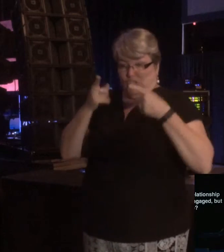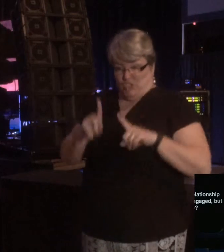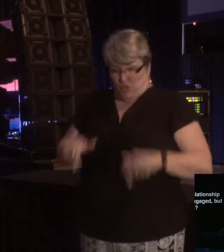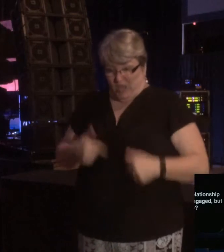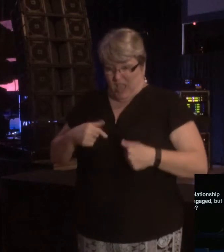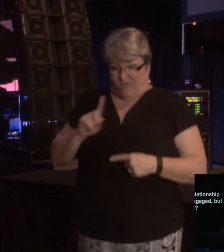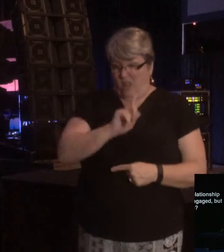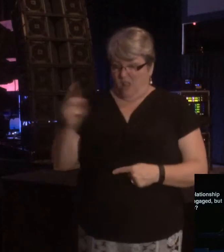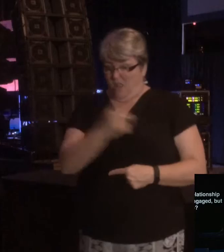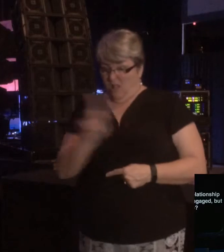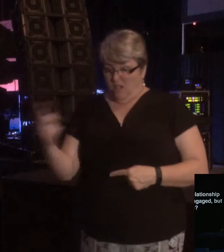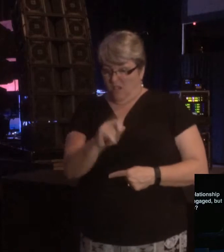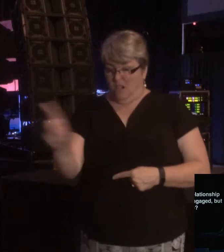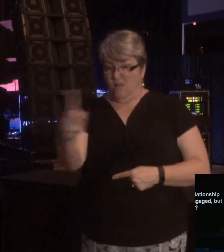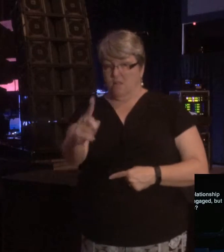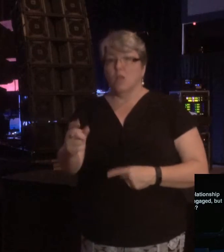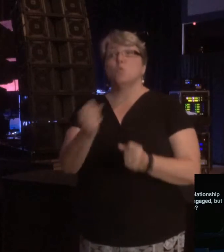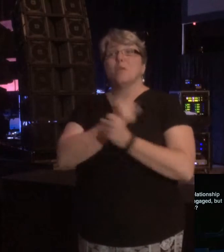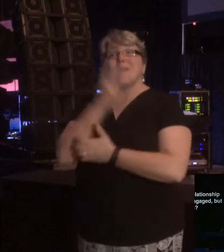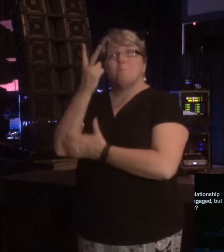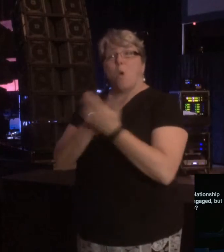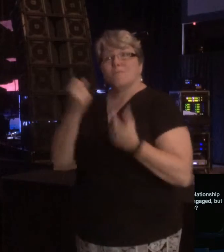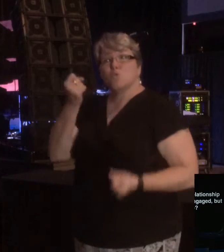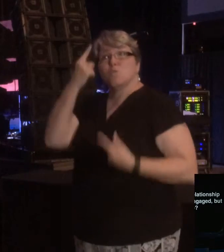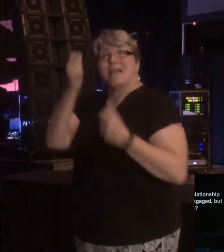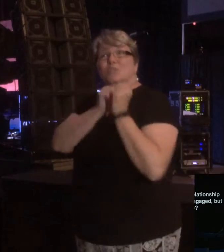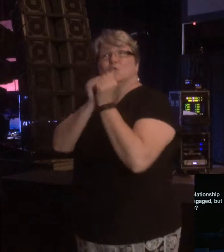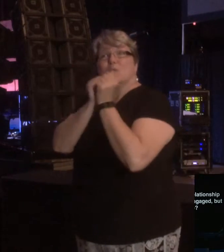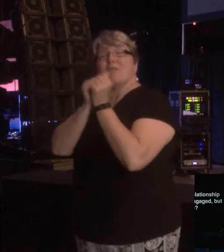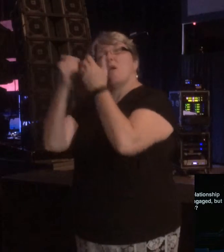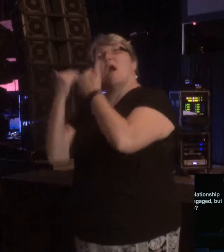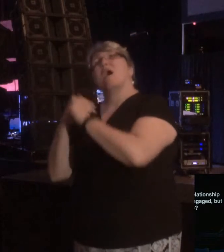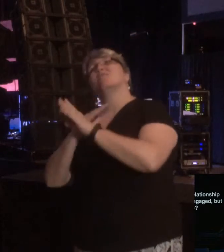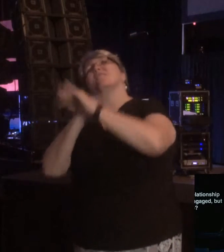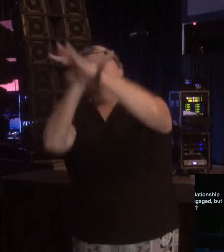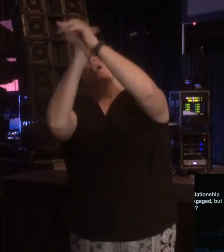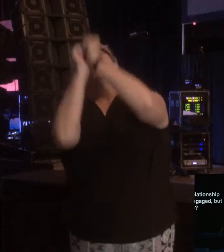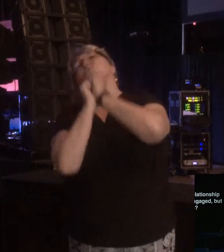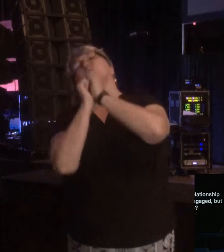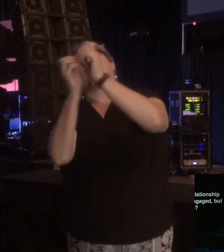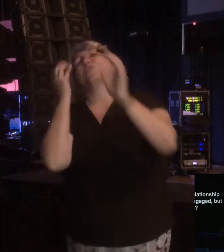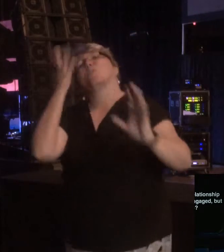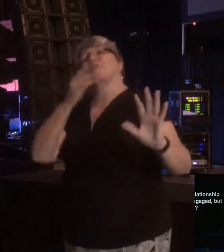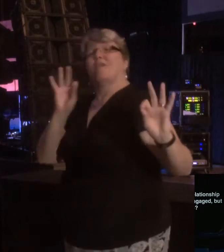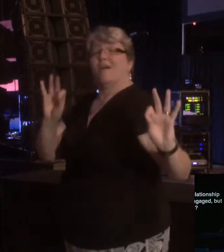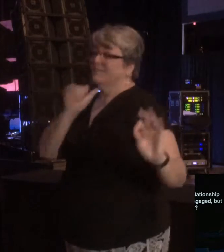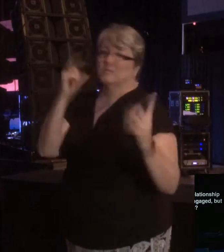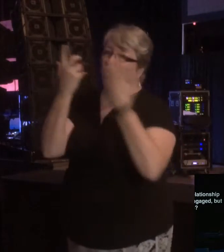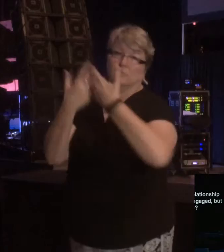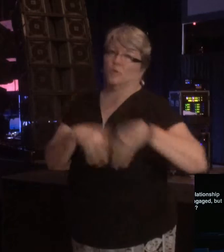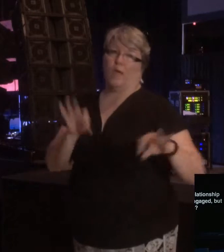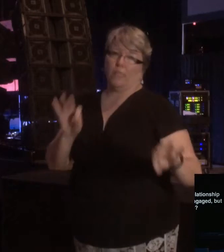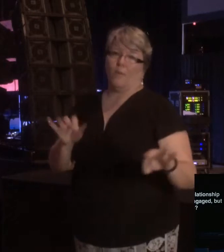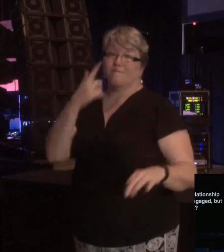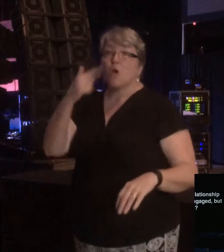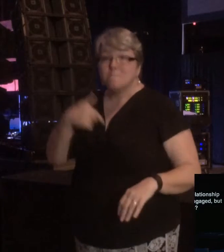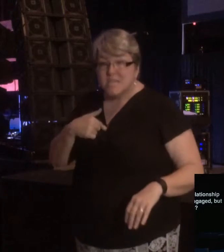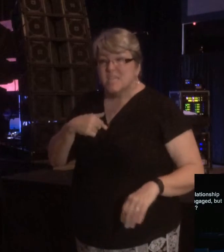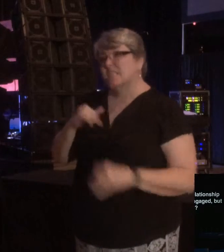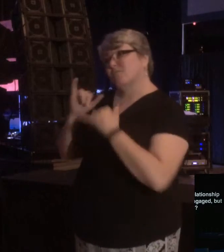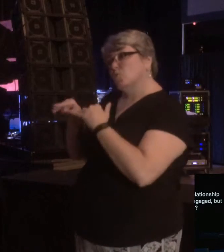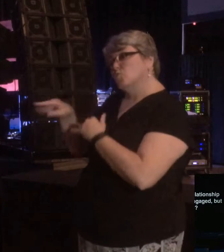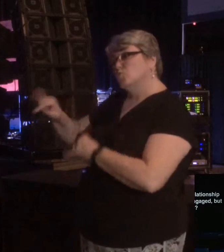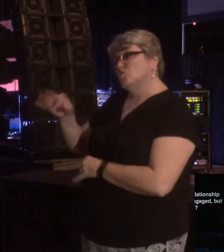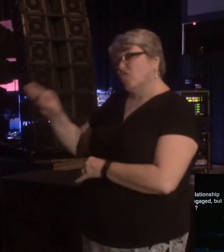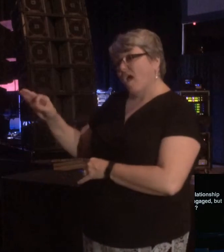faith is going to be required in any future step, and definitely engagement was a big part of that. And for me, I needed